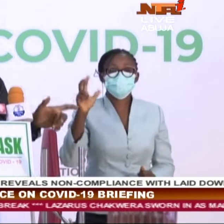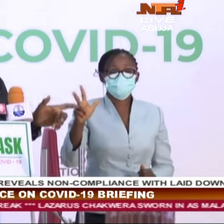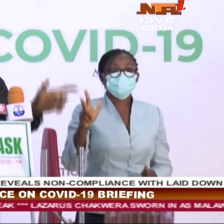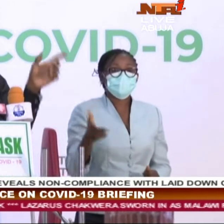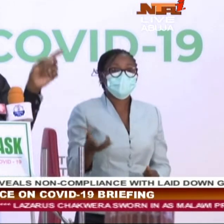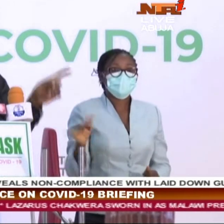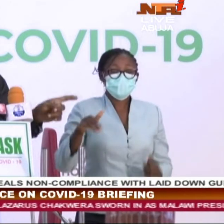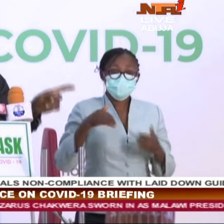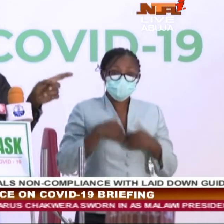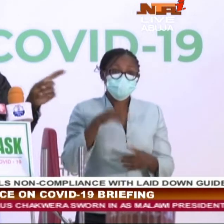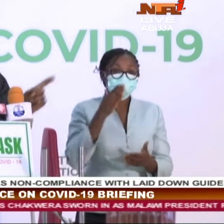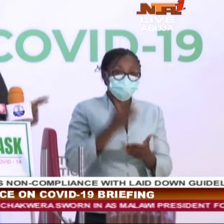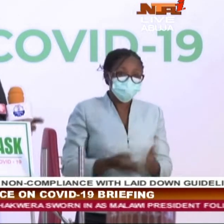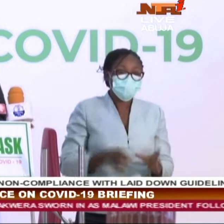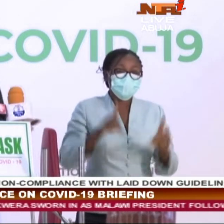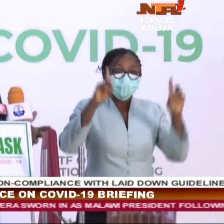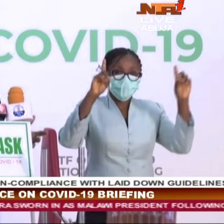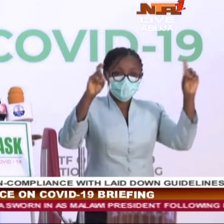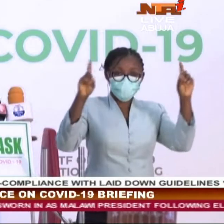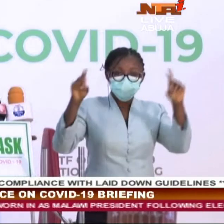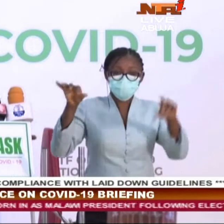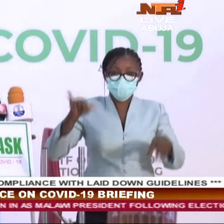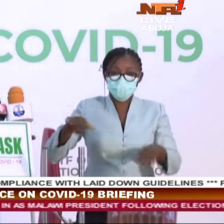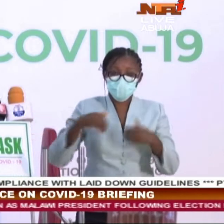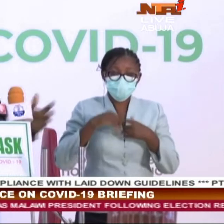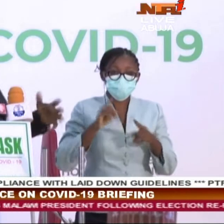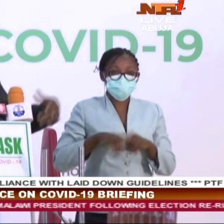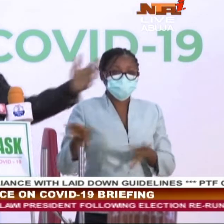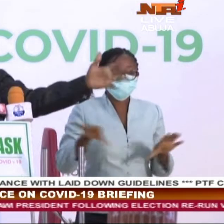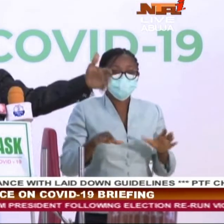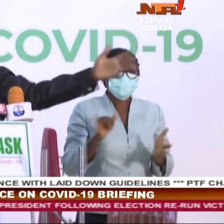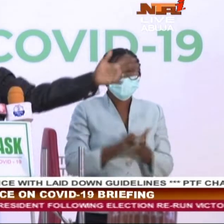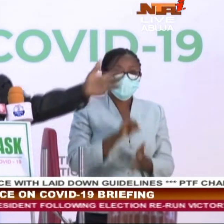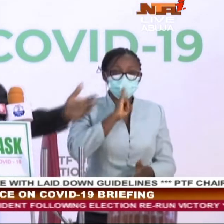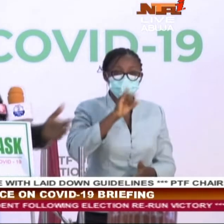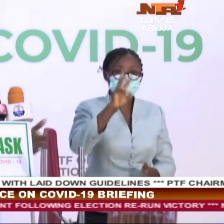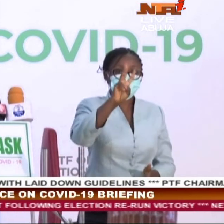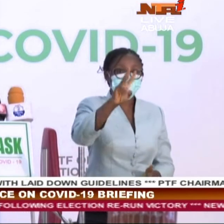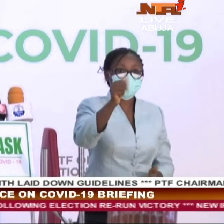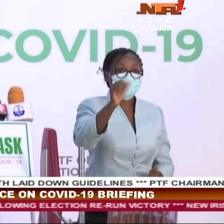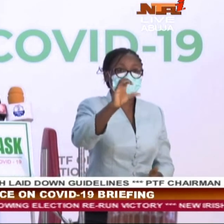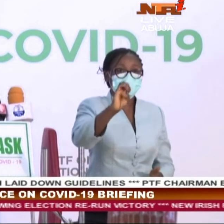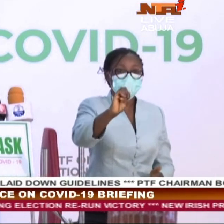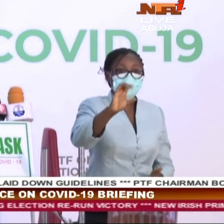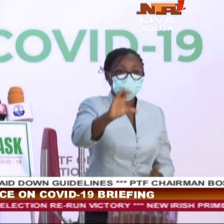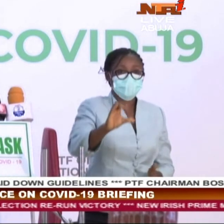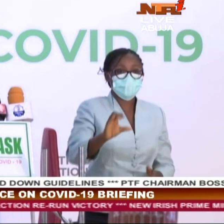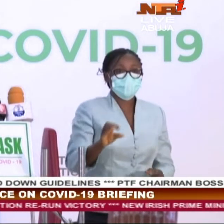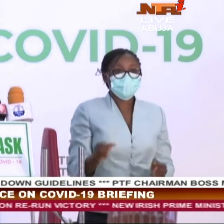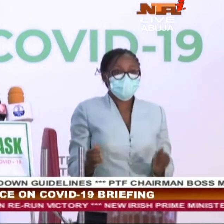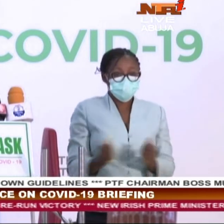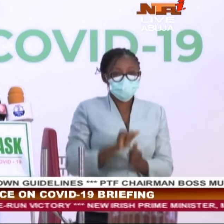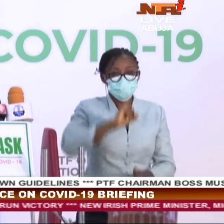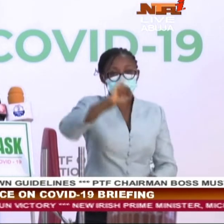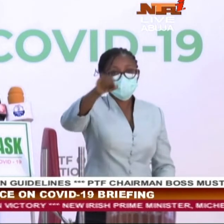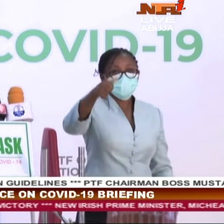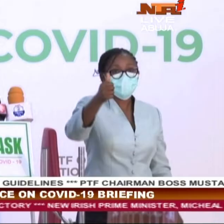that qualifies you to go into the university. That's why, in addition to JAMB or whatever other qualifications you have,